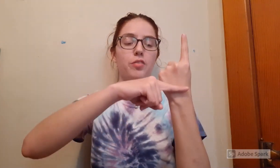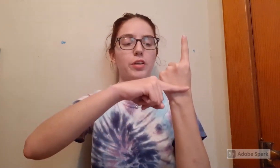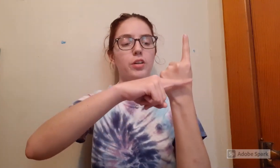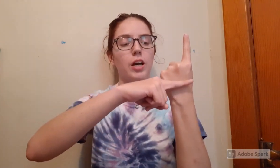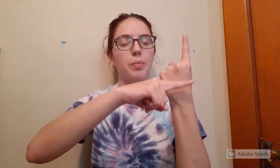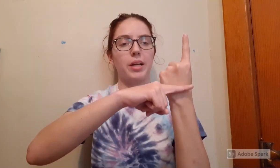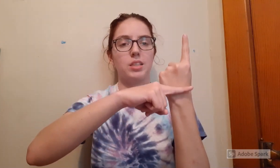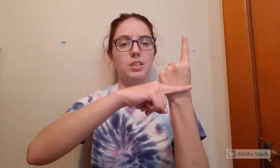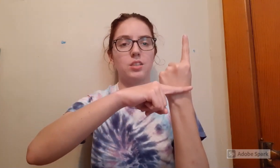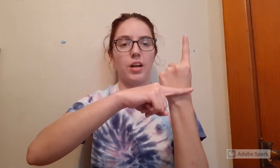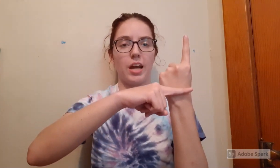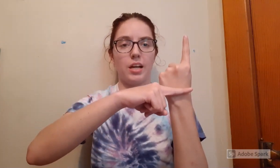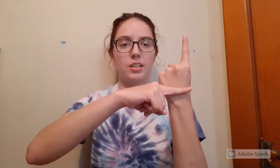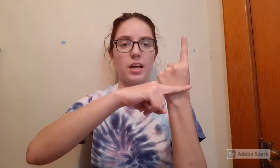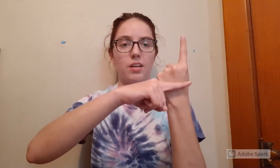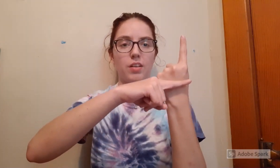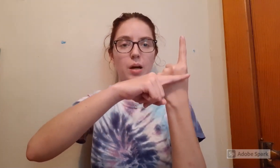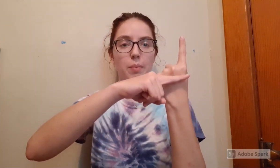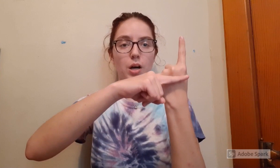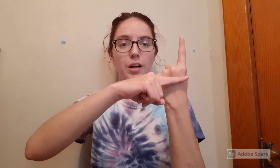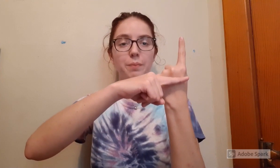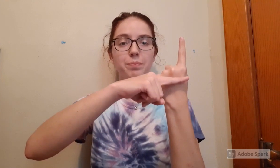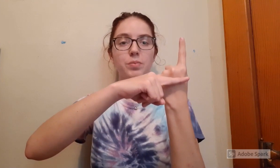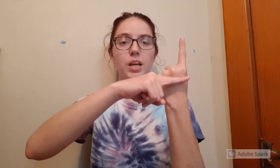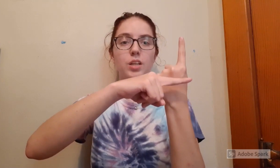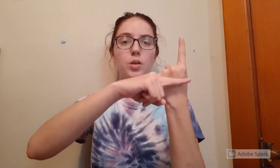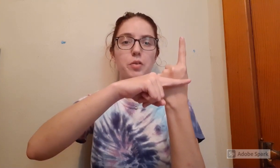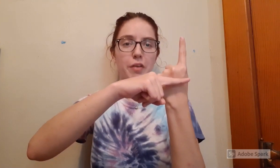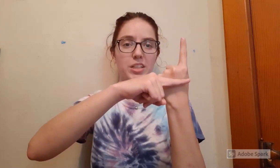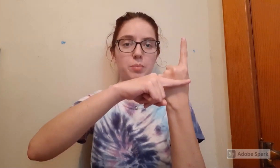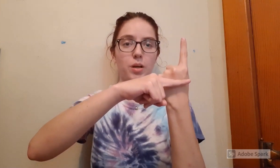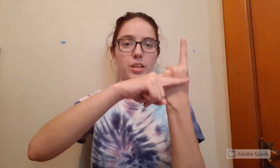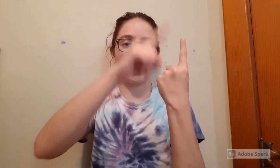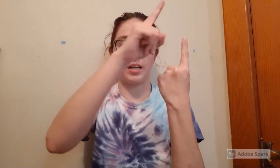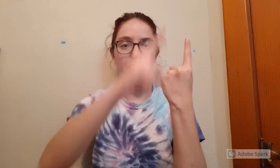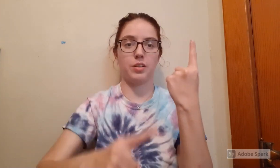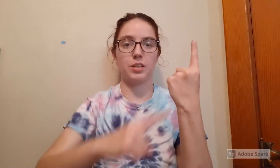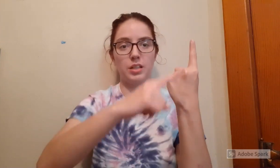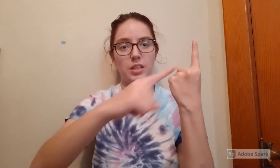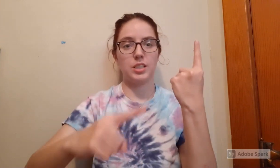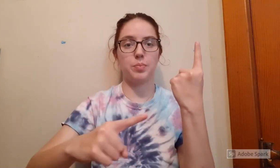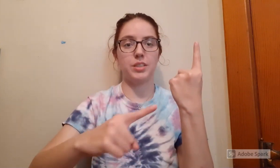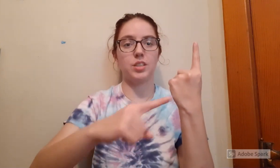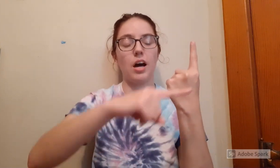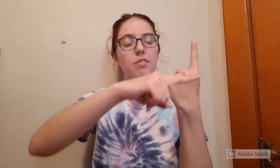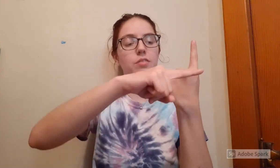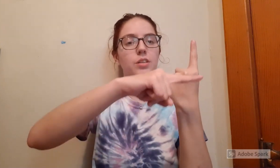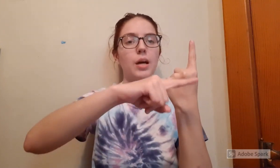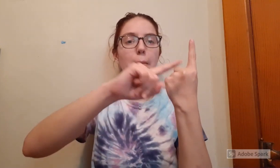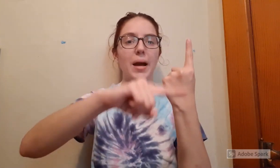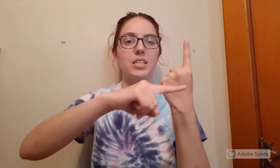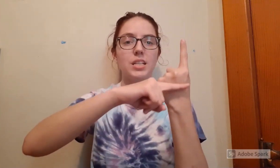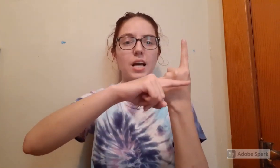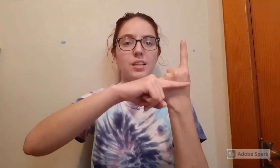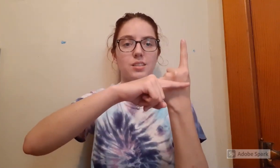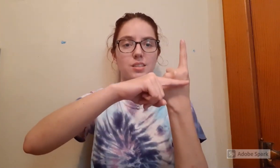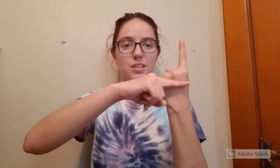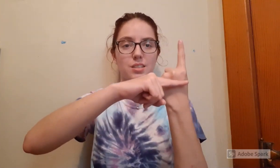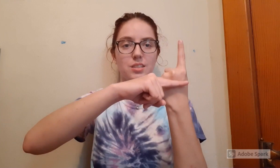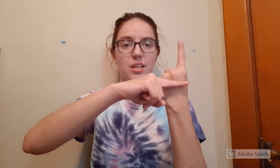finger up against your hand, kind of like a bar. And you know the fraction bar that kind of splits it off? Imagine that this is this. And you're